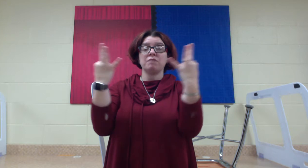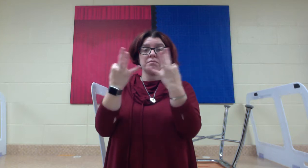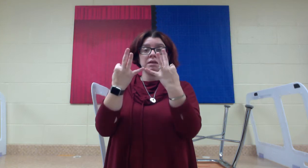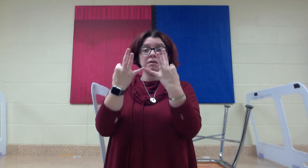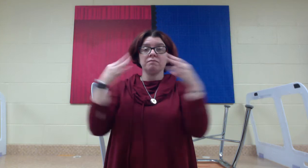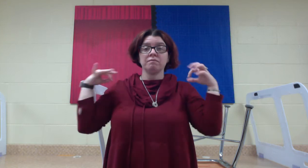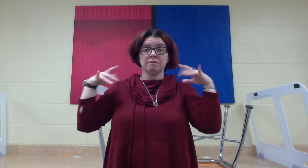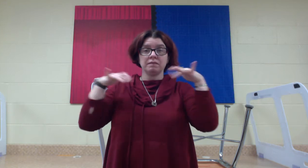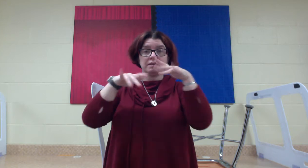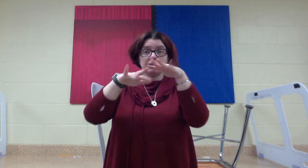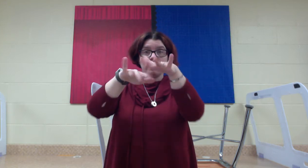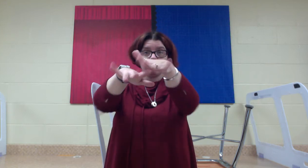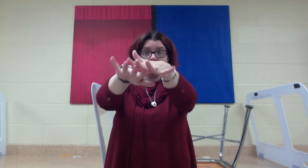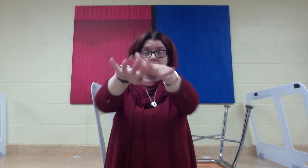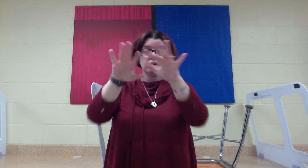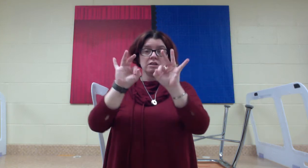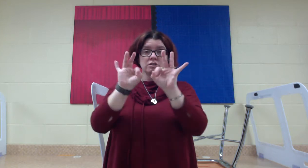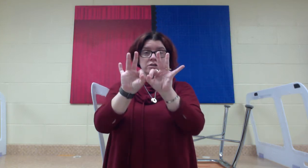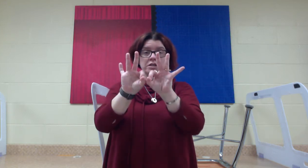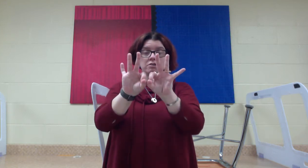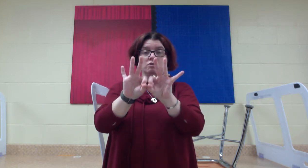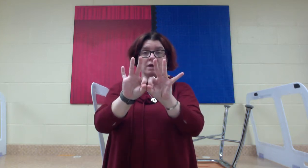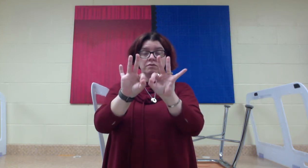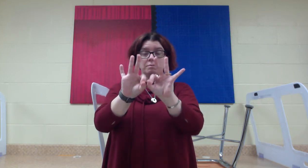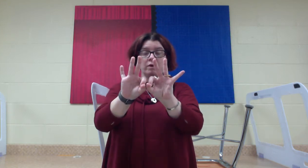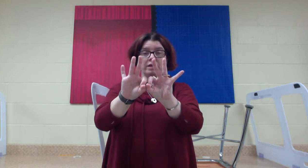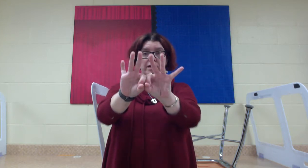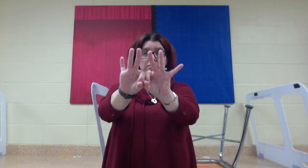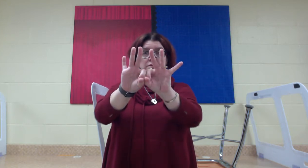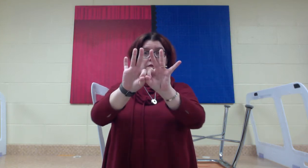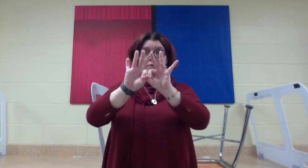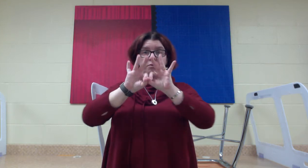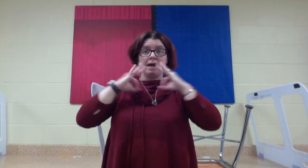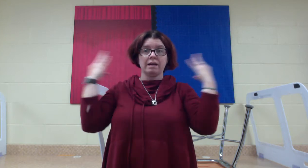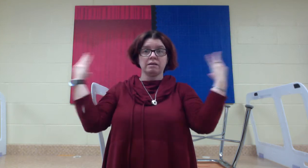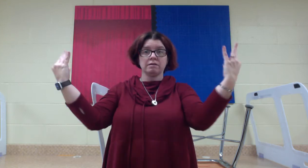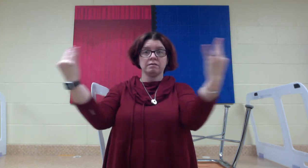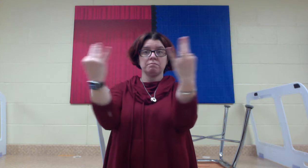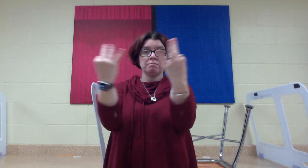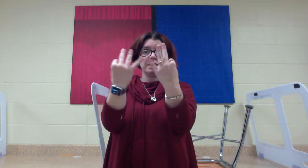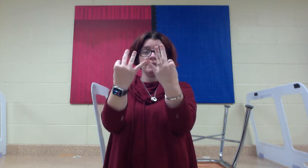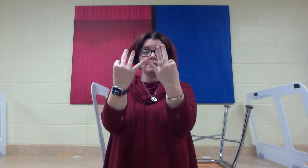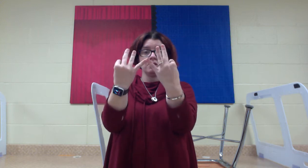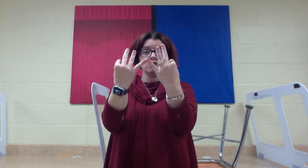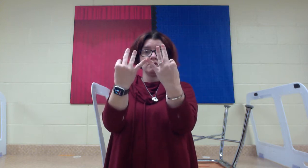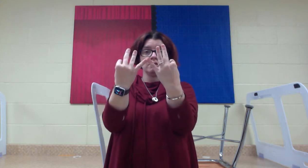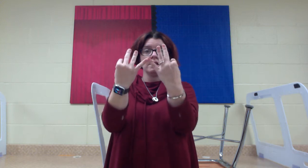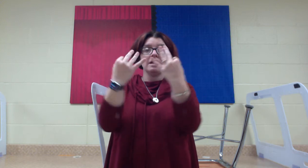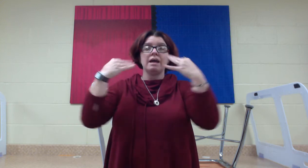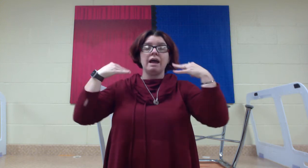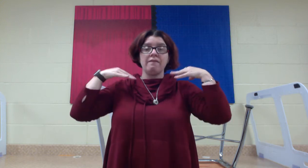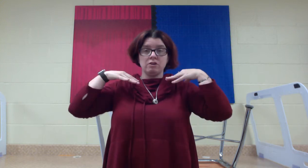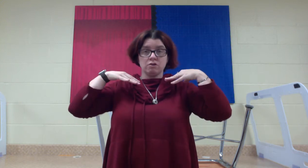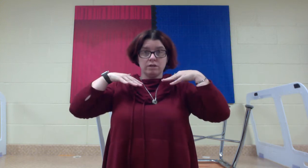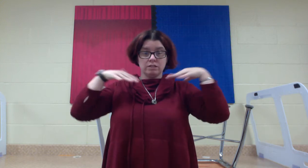Family. Gathering. So you're here, two F's pointed out, they pull back, pinkies touch, and then you're going to